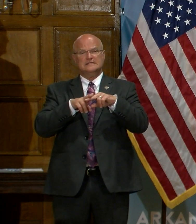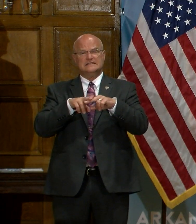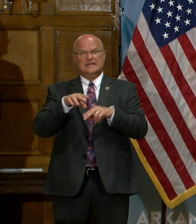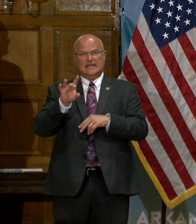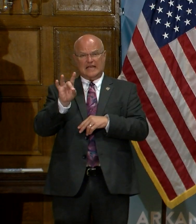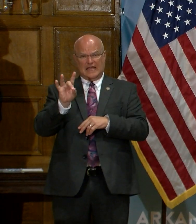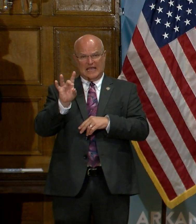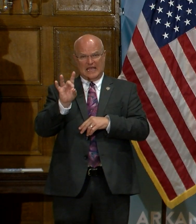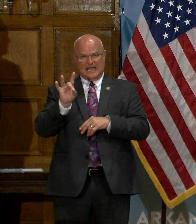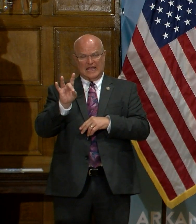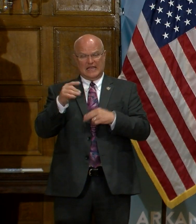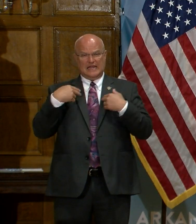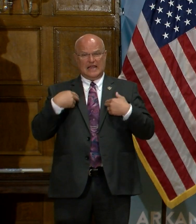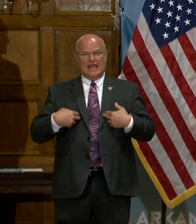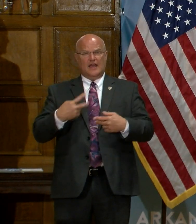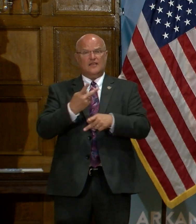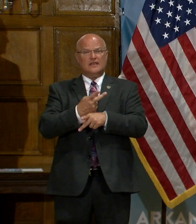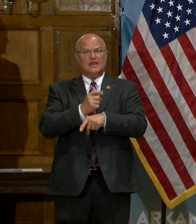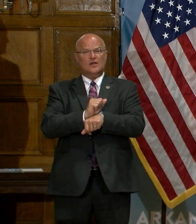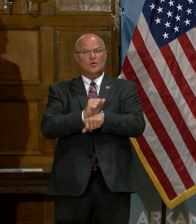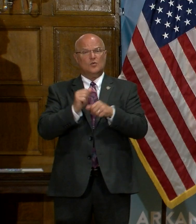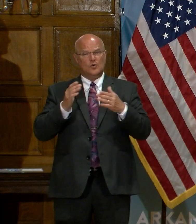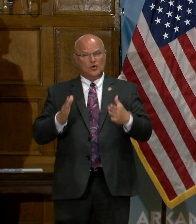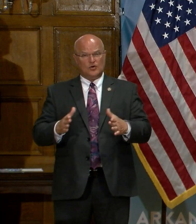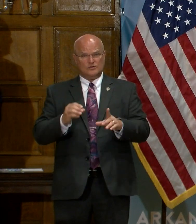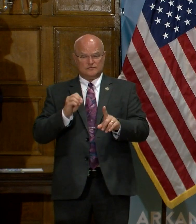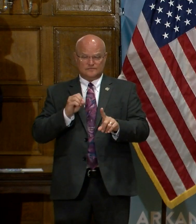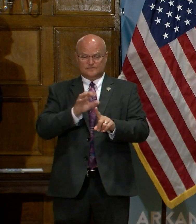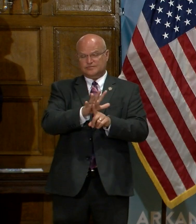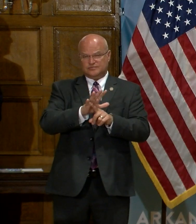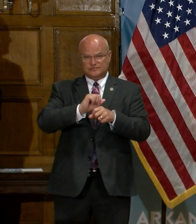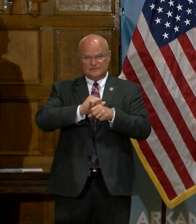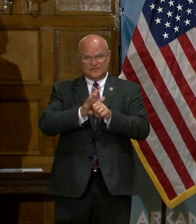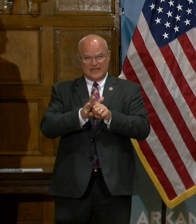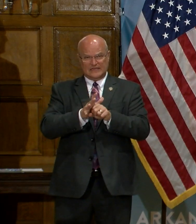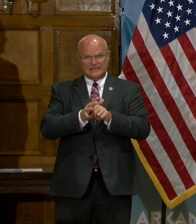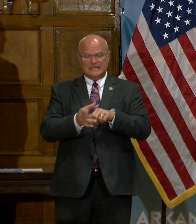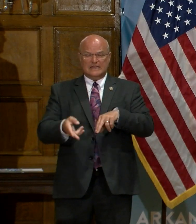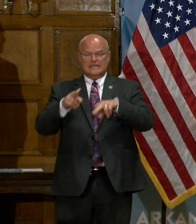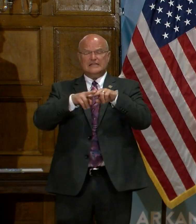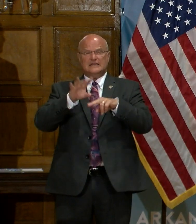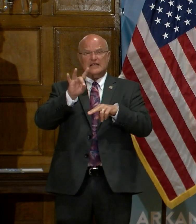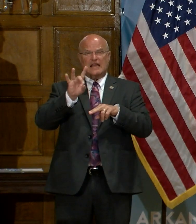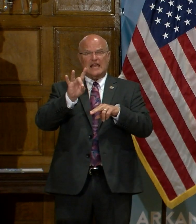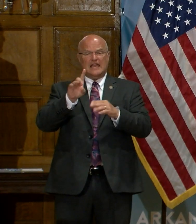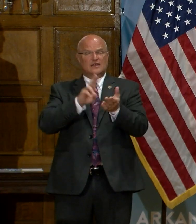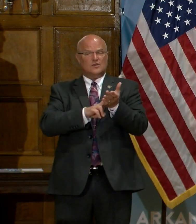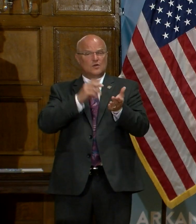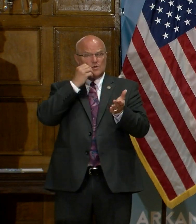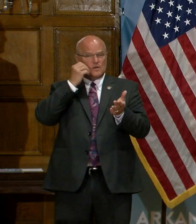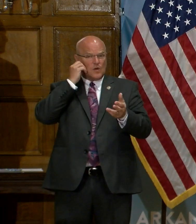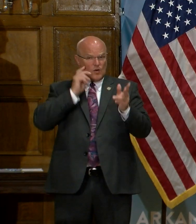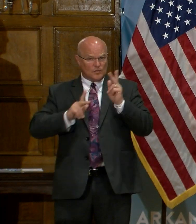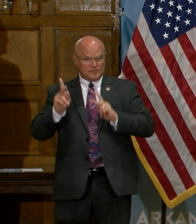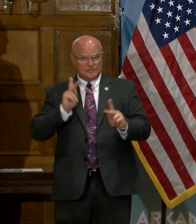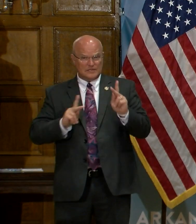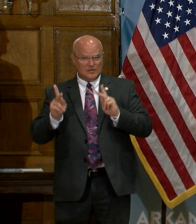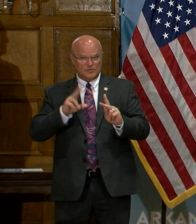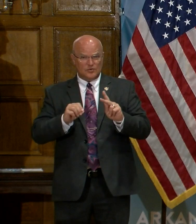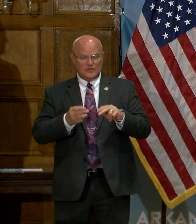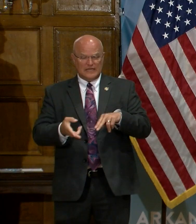8 healthcare workers who have been infected, additional 8 nursing home residents, and